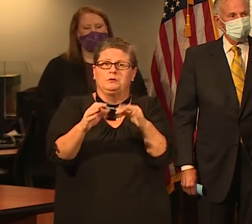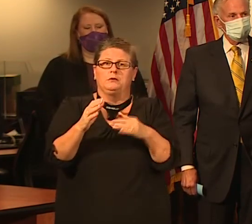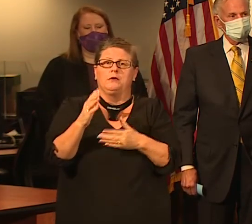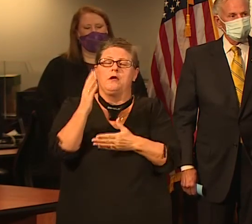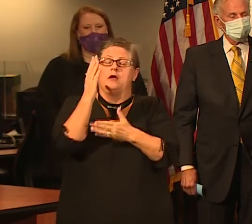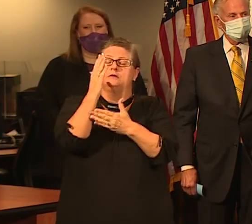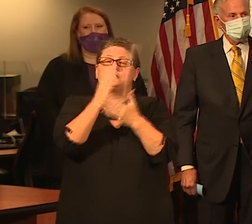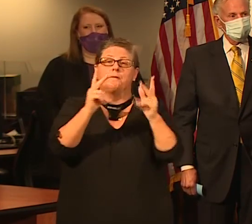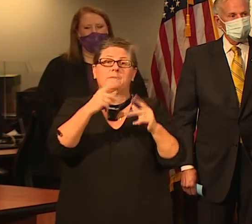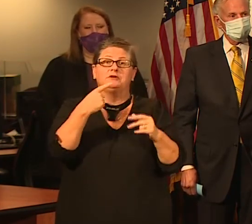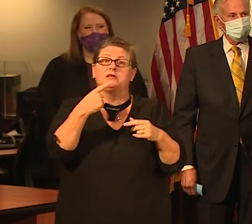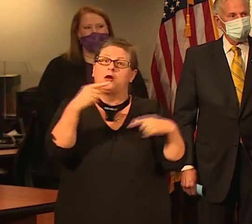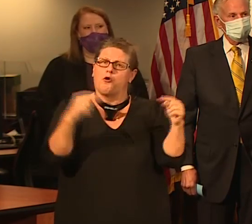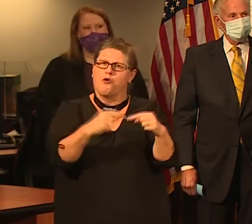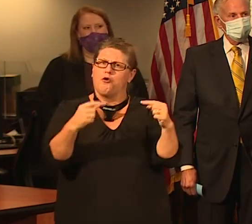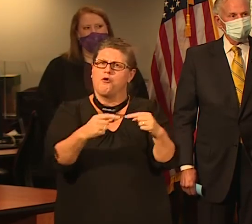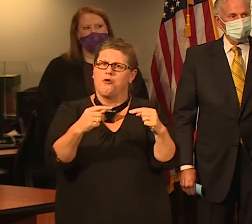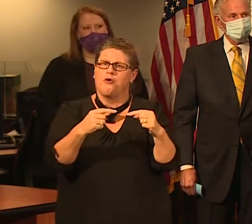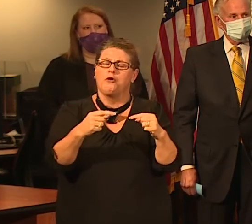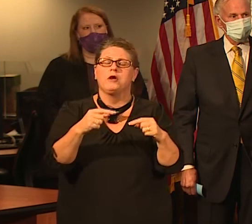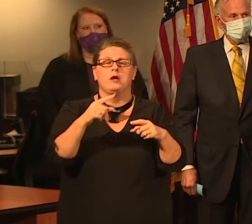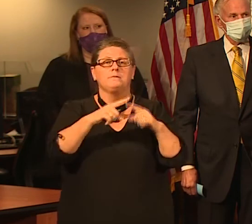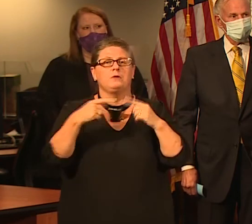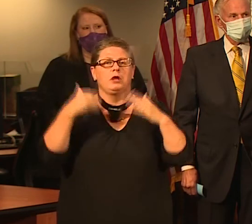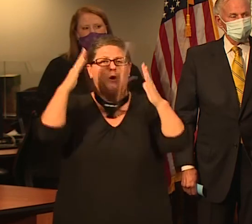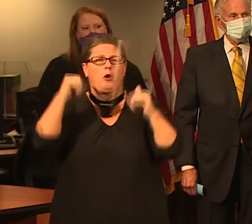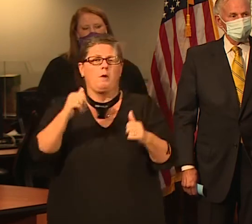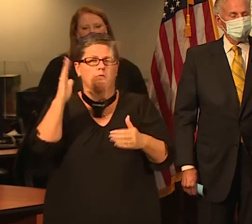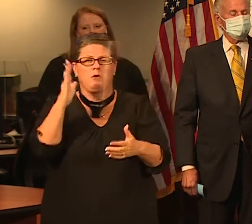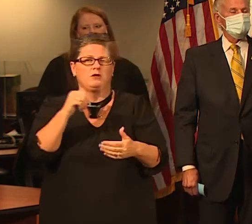tests, are hopefully soon behind us.